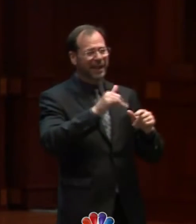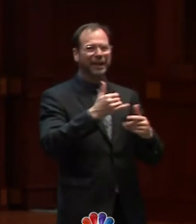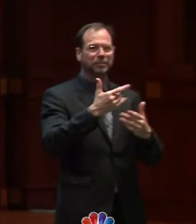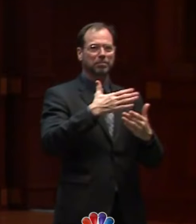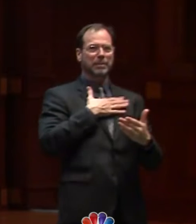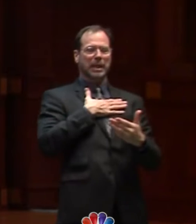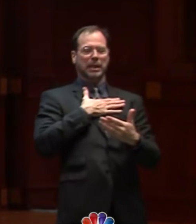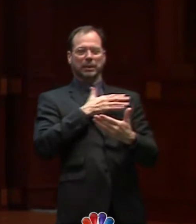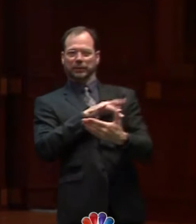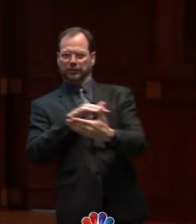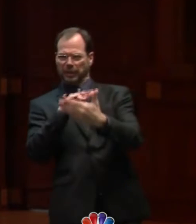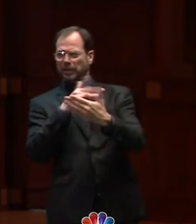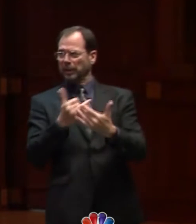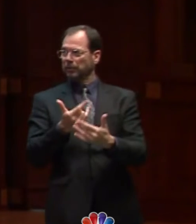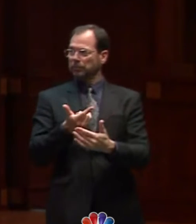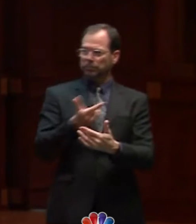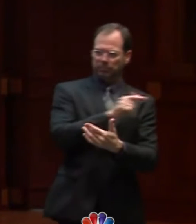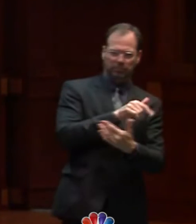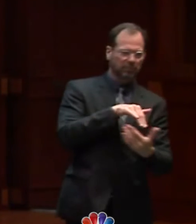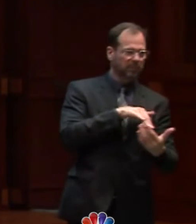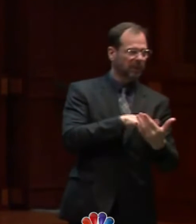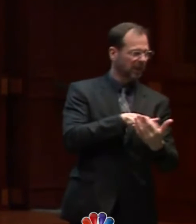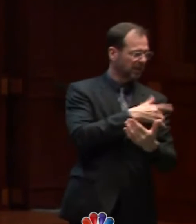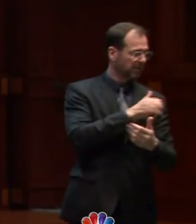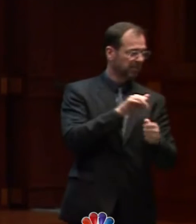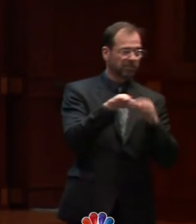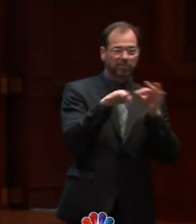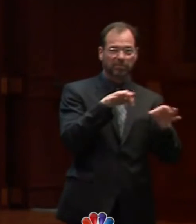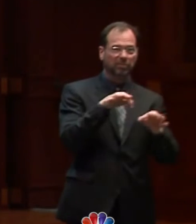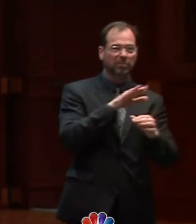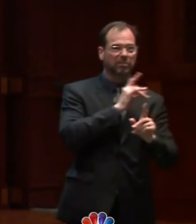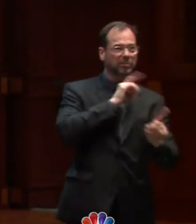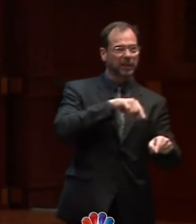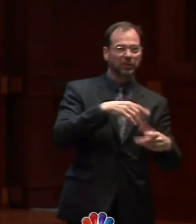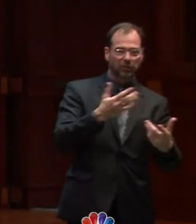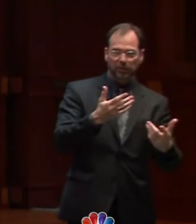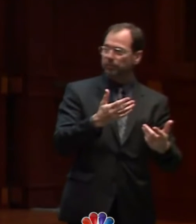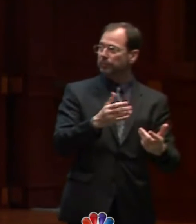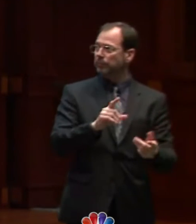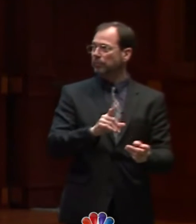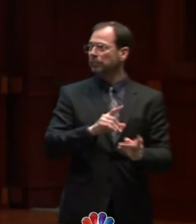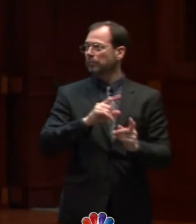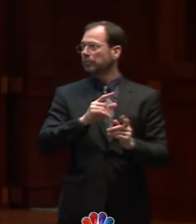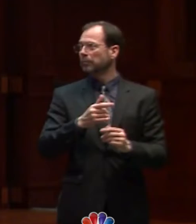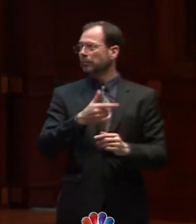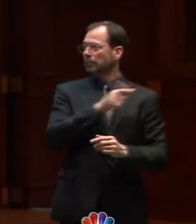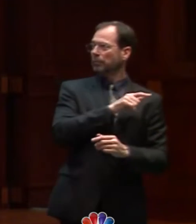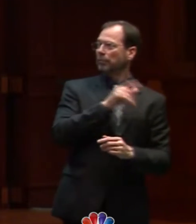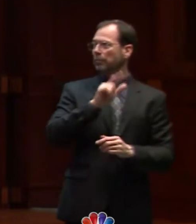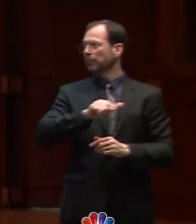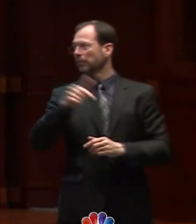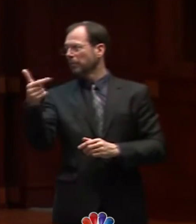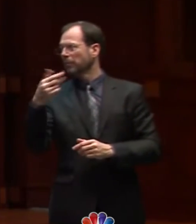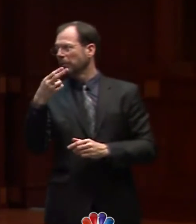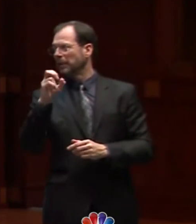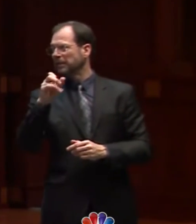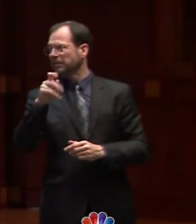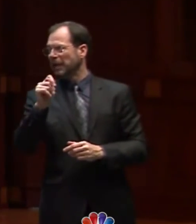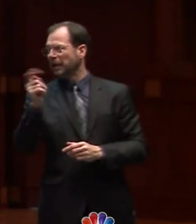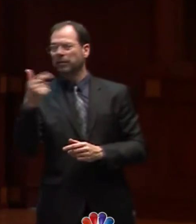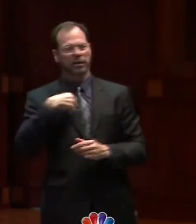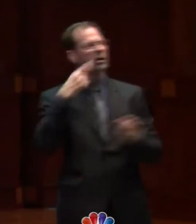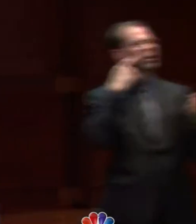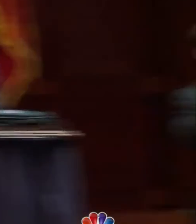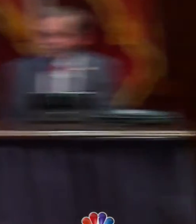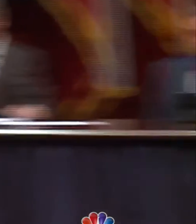that I've seen. I would like to turn over to the doctors for them to provide their answers. We'll go with Dr. Hellerstedt first and then Dr. Zerwas. I agree